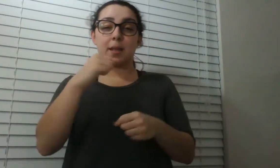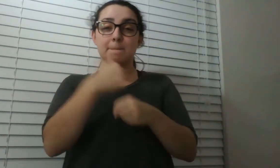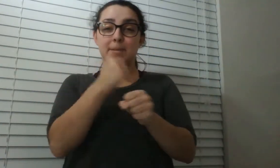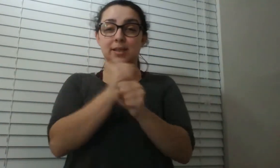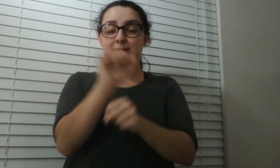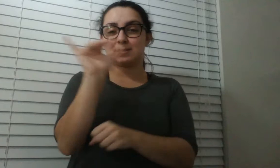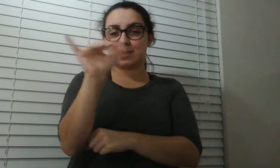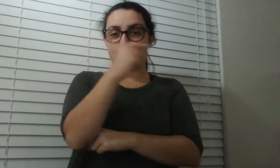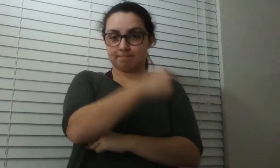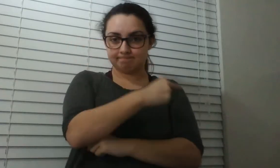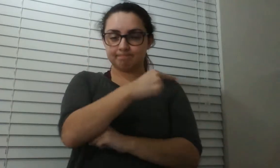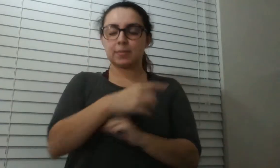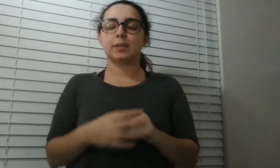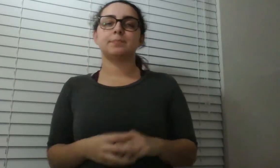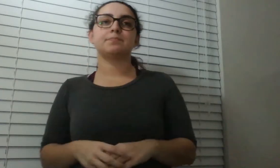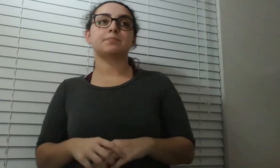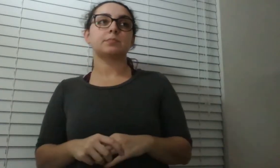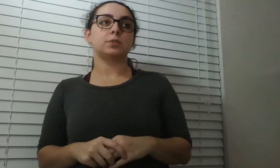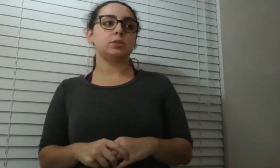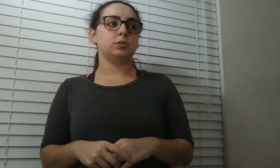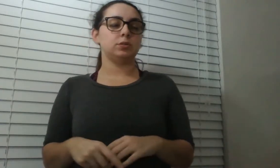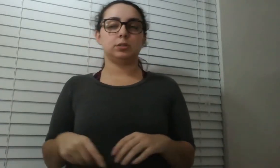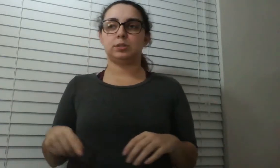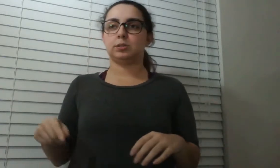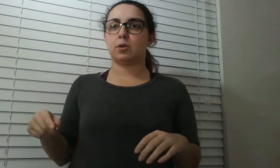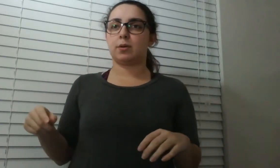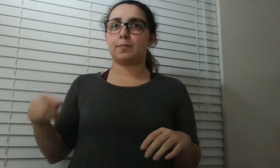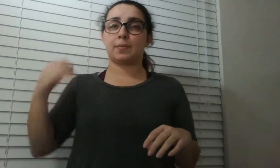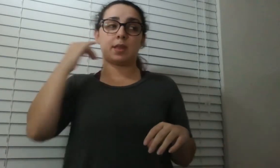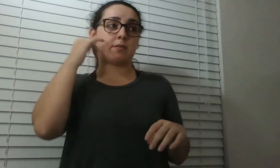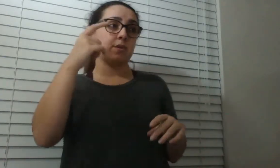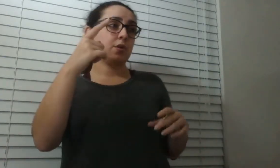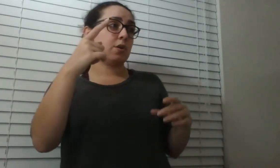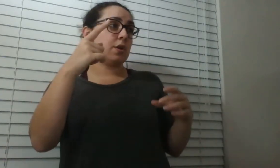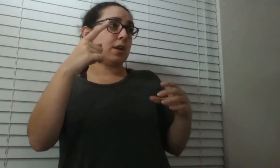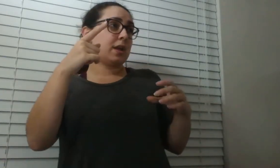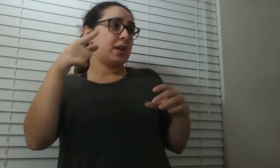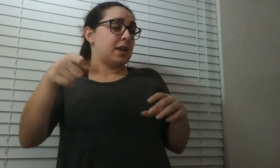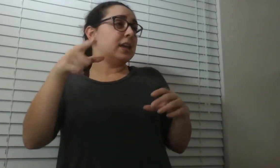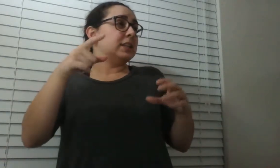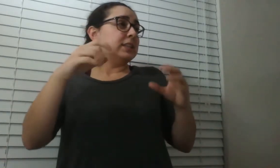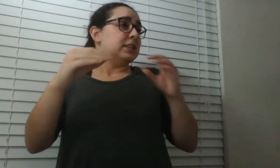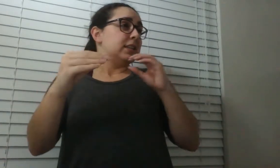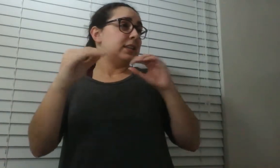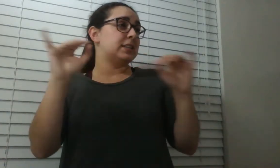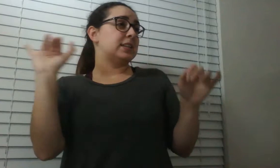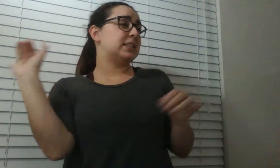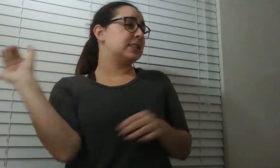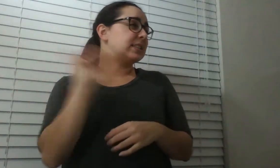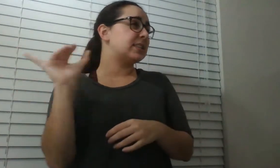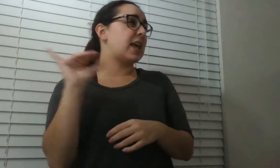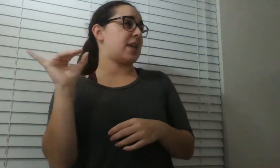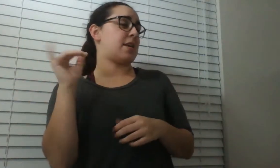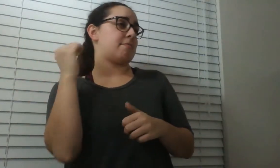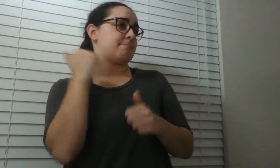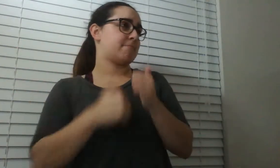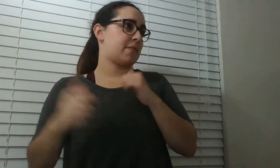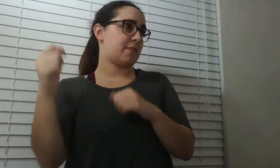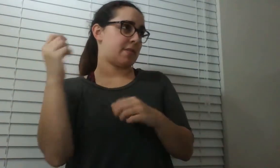You're saying that Swamp Gas Robert is molecule for molecule, atom for atom, identical to this Robert right here. Exactly.